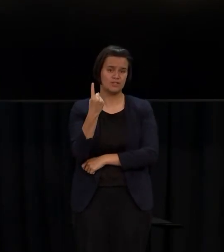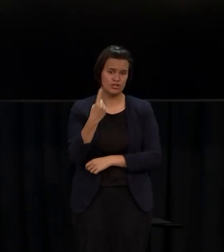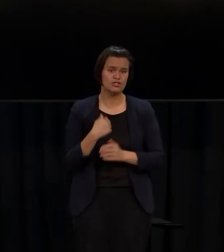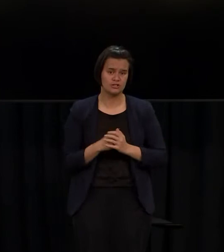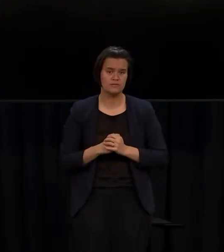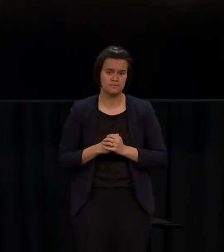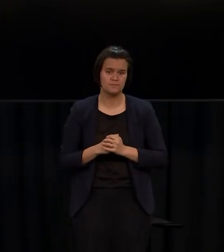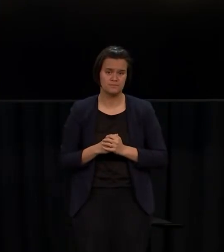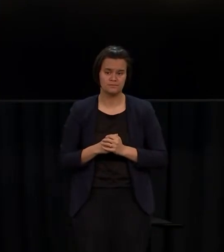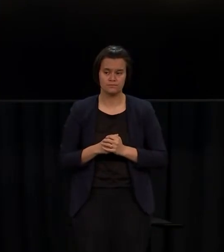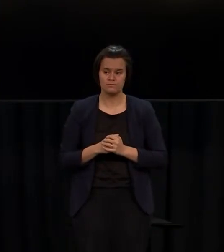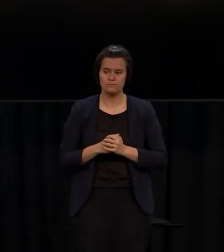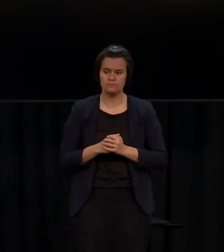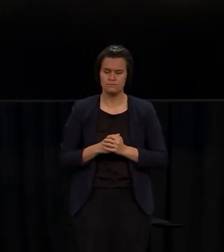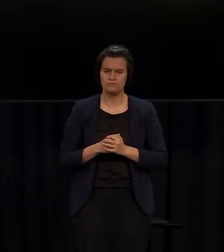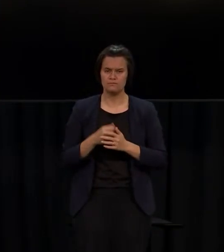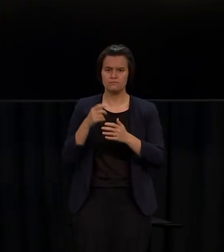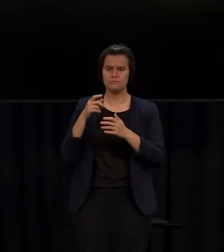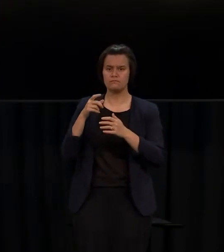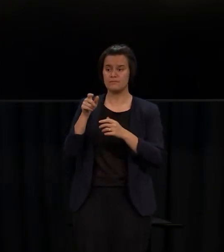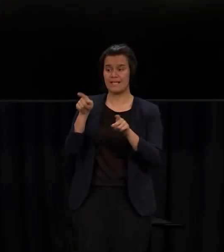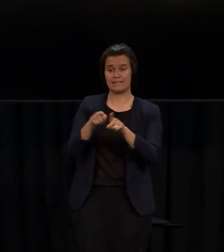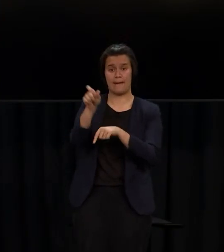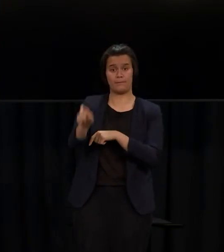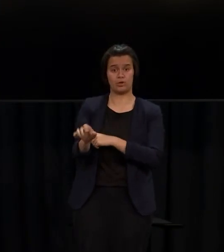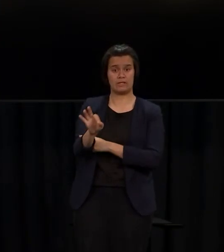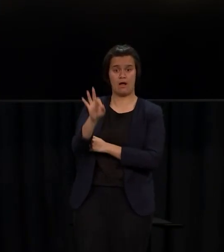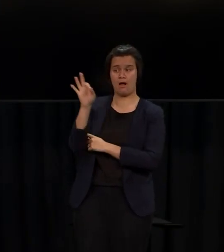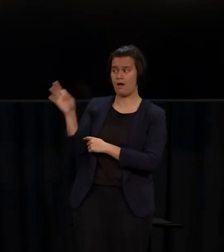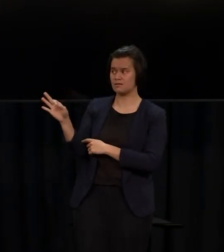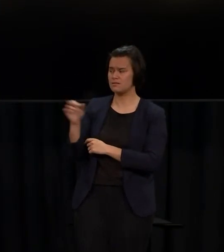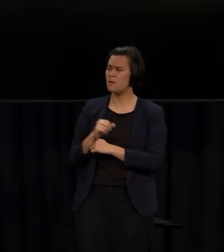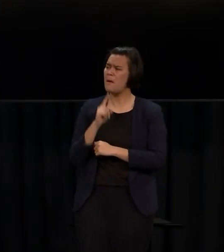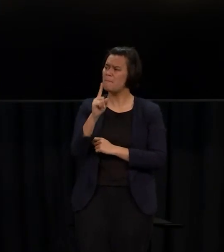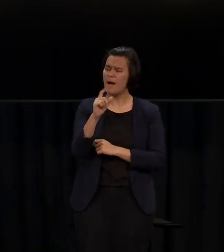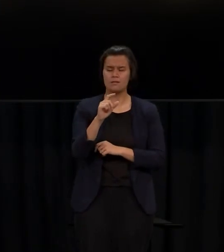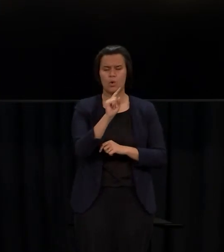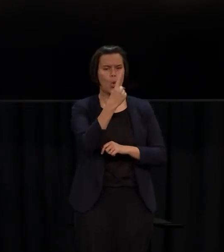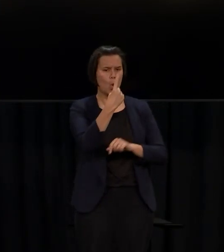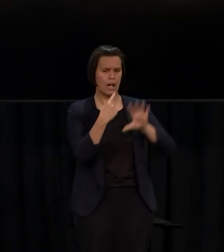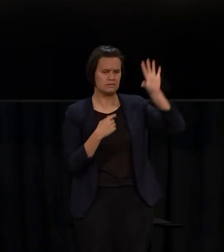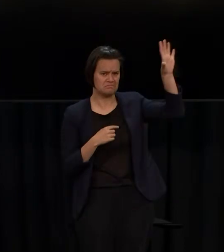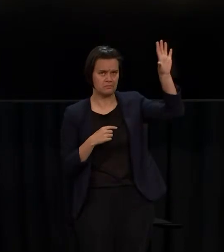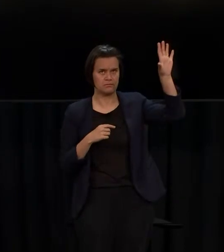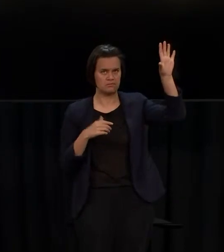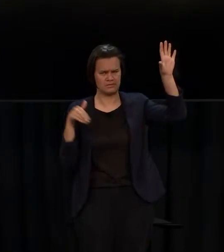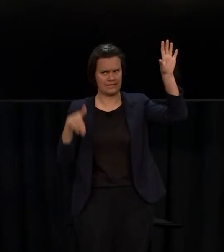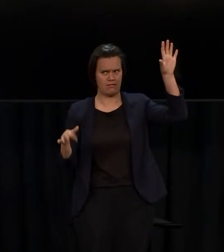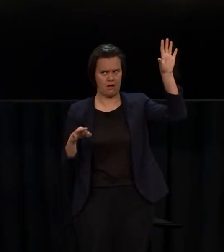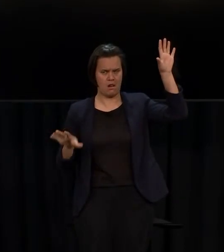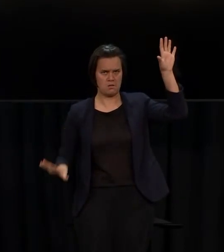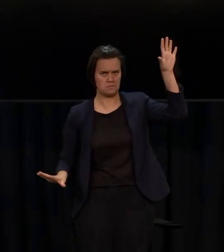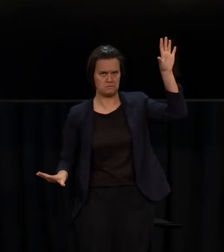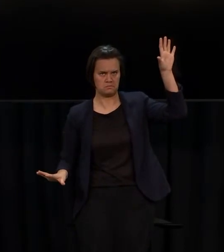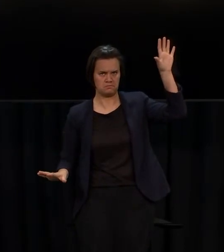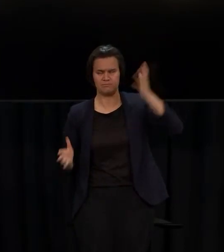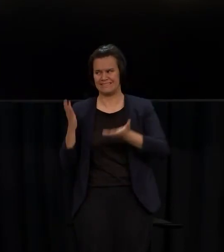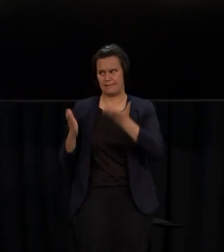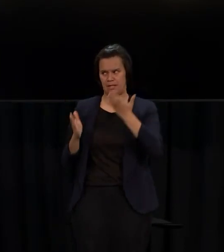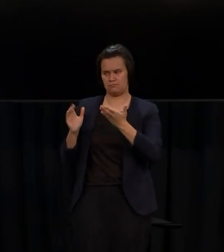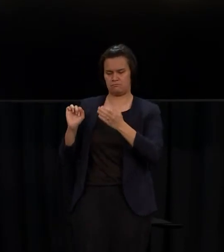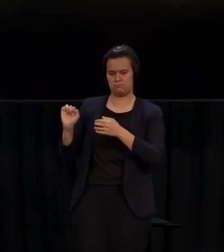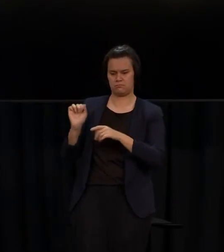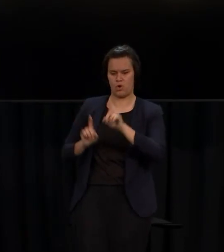place. Because the only problem with that is that if you take everyone outside of Auckland and potentially South Island, depending on what you do on November